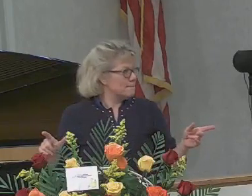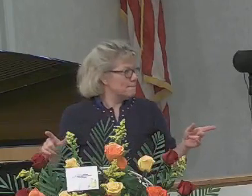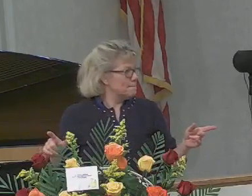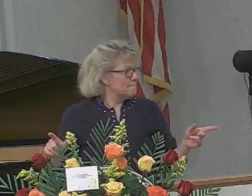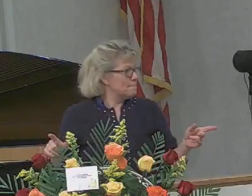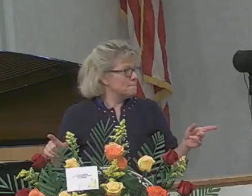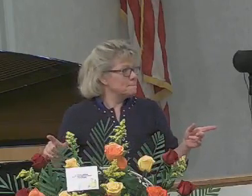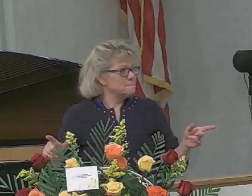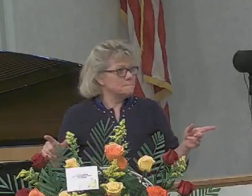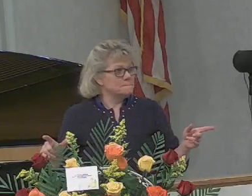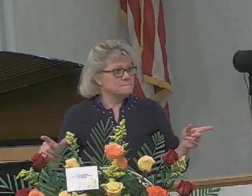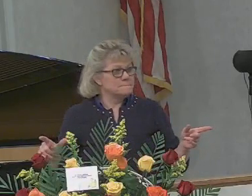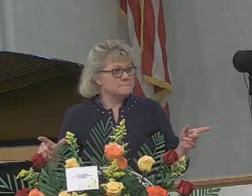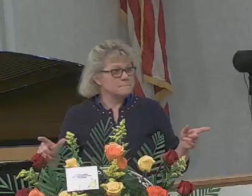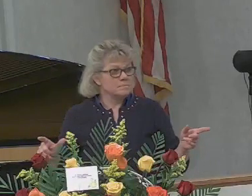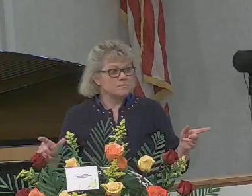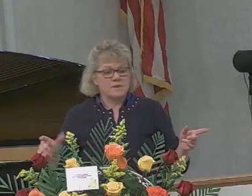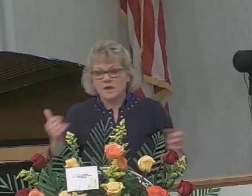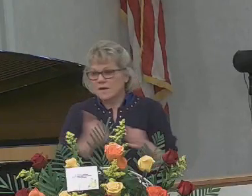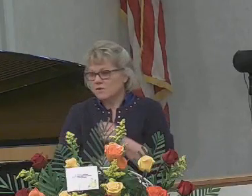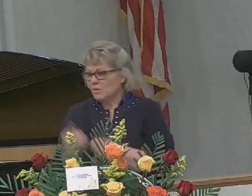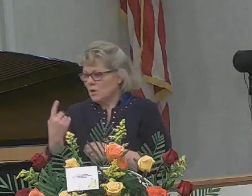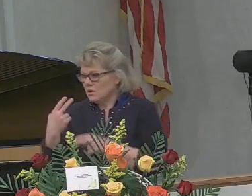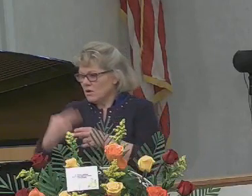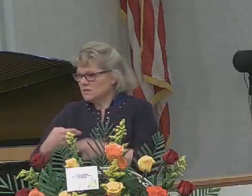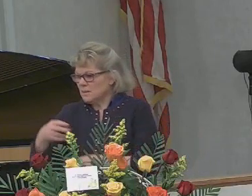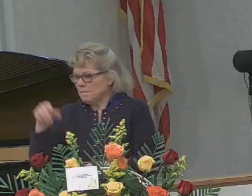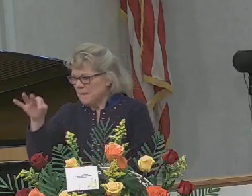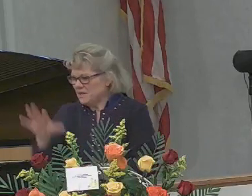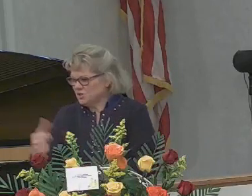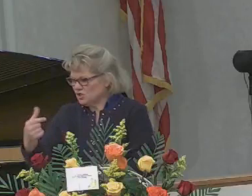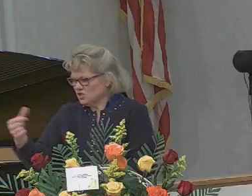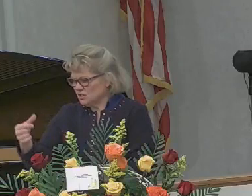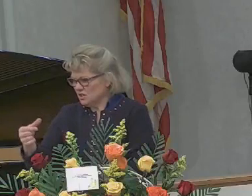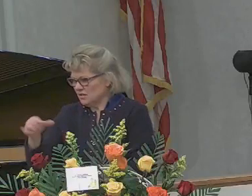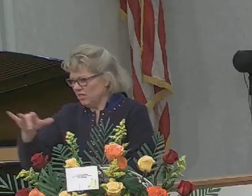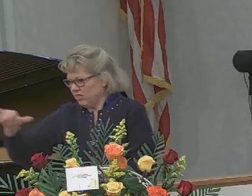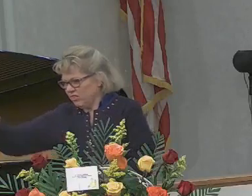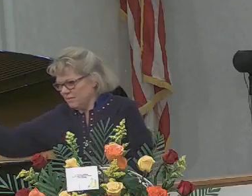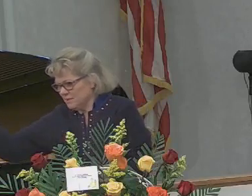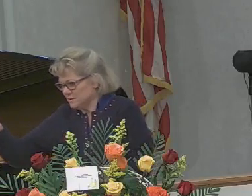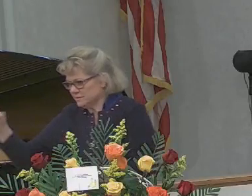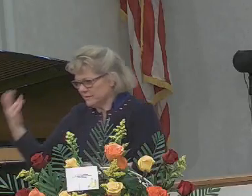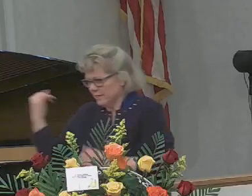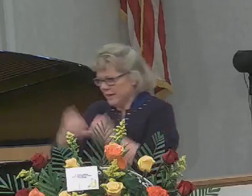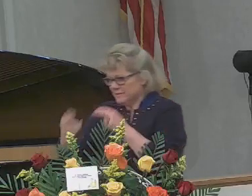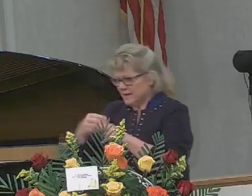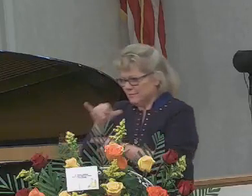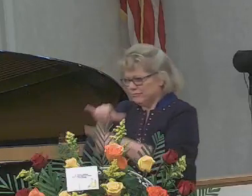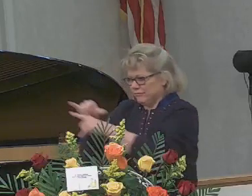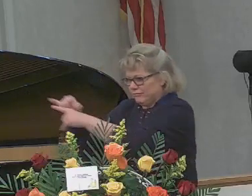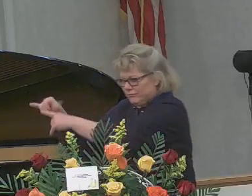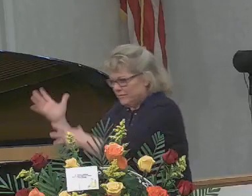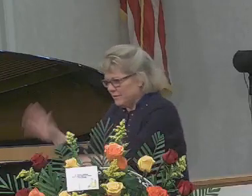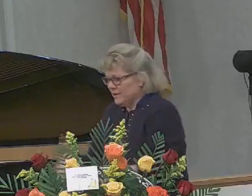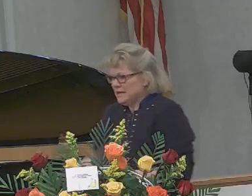Galarakis, but everybody calls him Pastor G, okay? It's easier than trying to pronounce that name. So